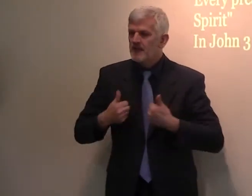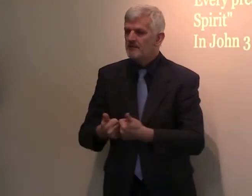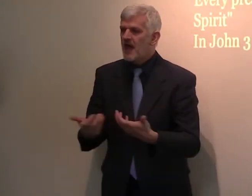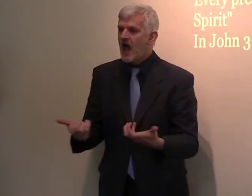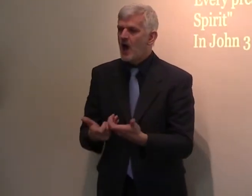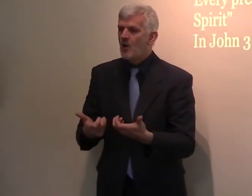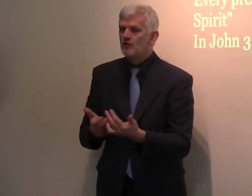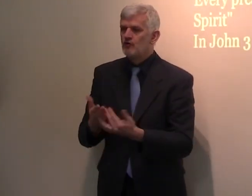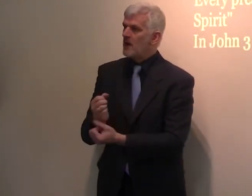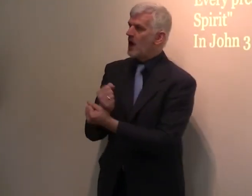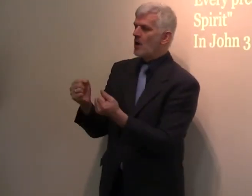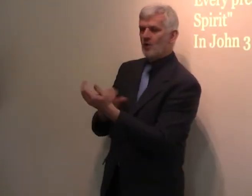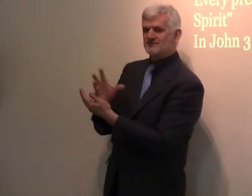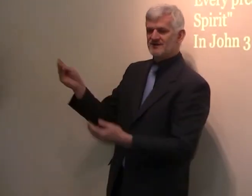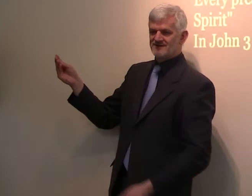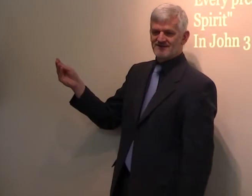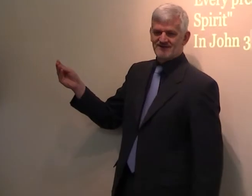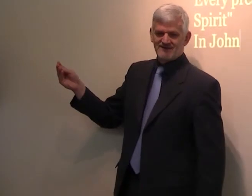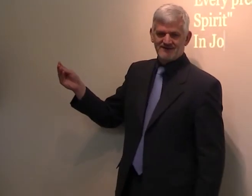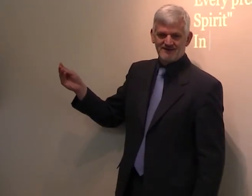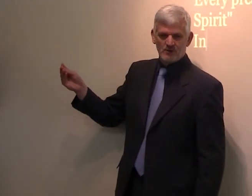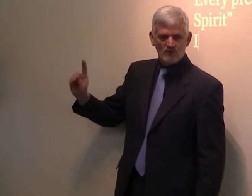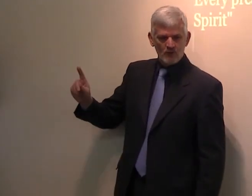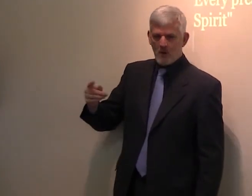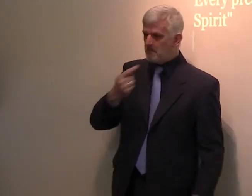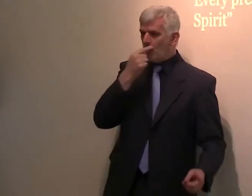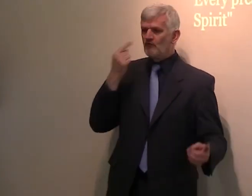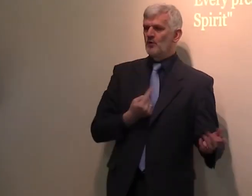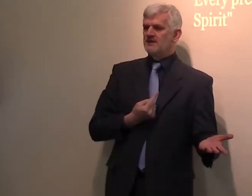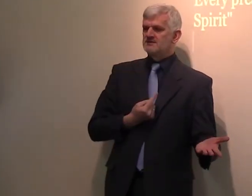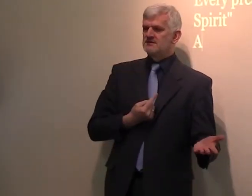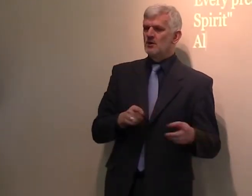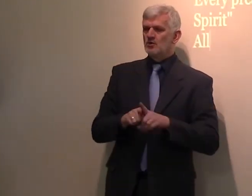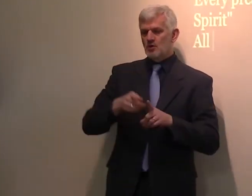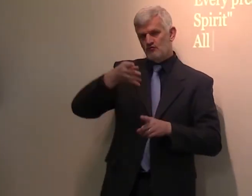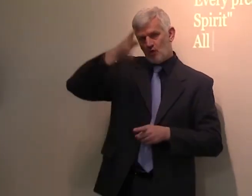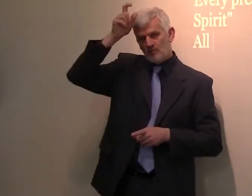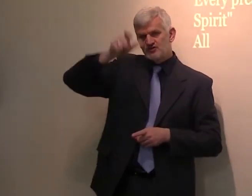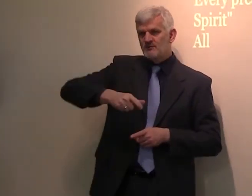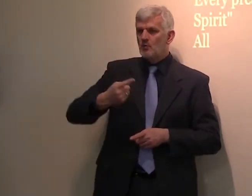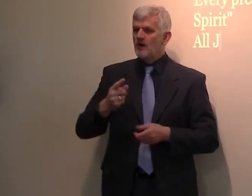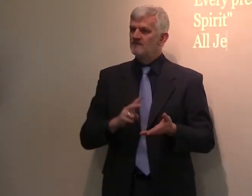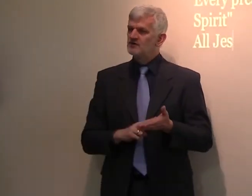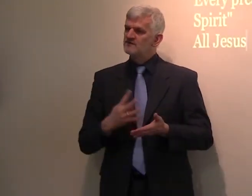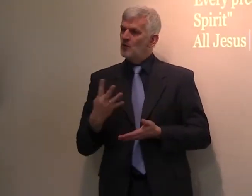to authenticate who he is. And Romans chapter 1, verse 4, he was publicly